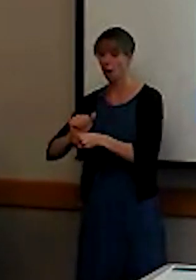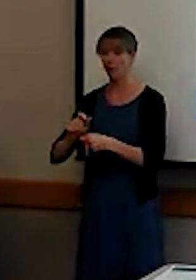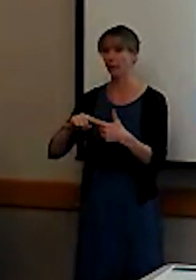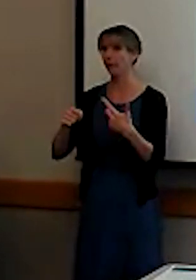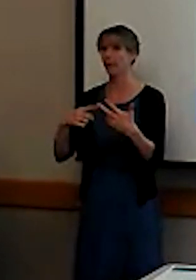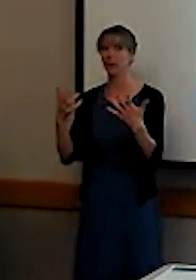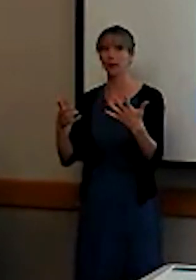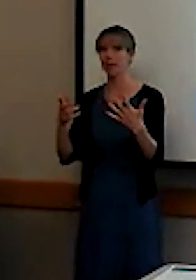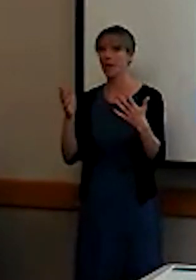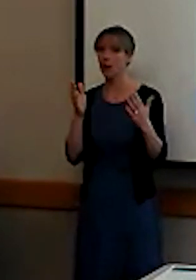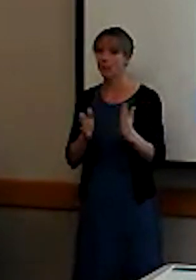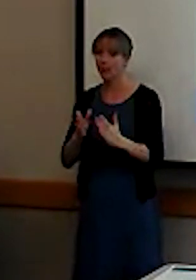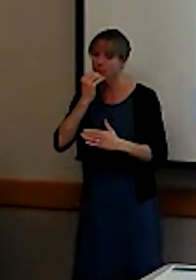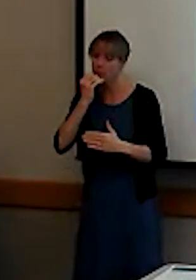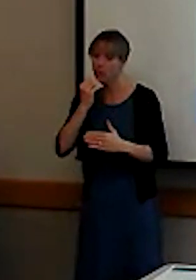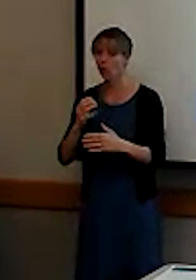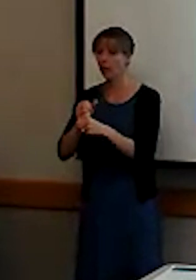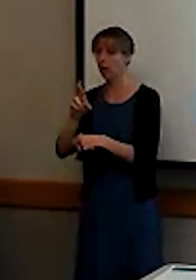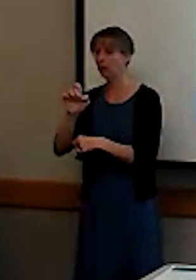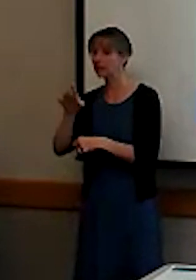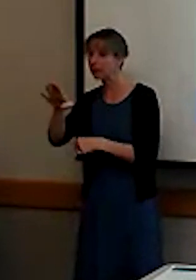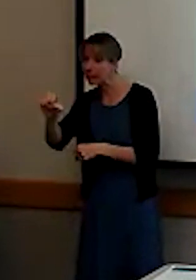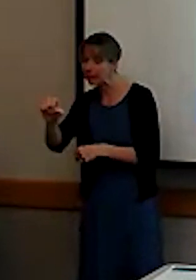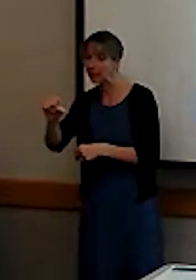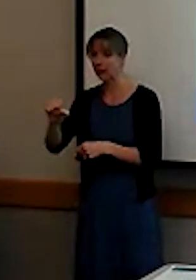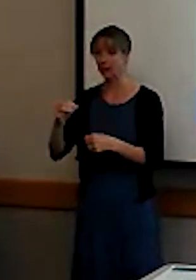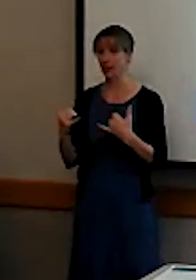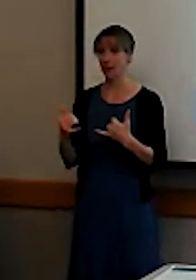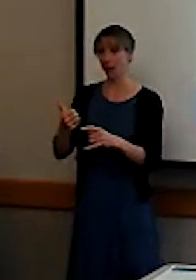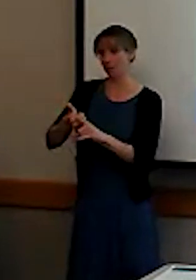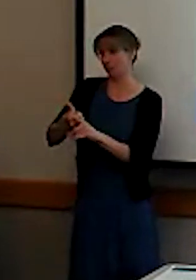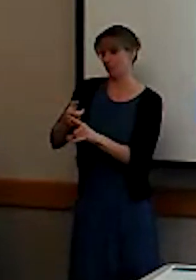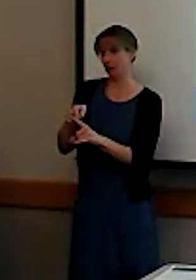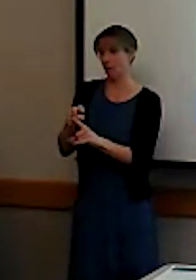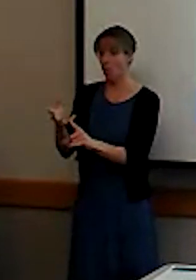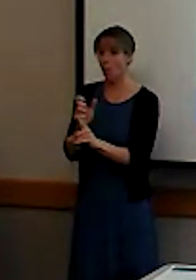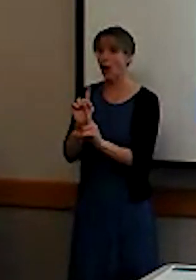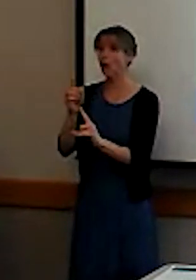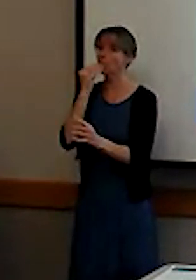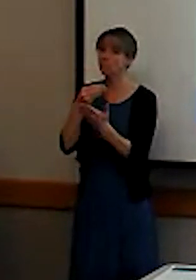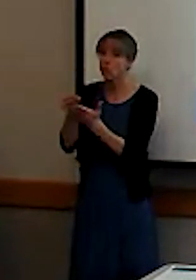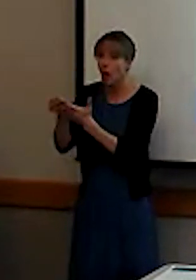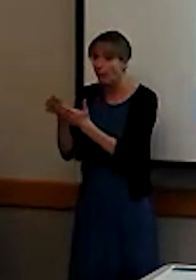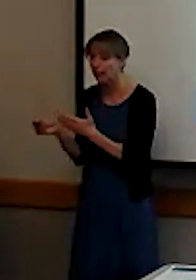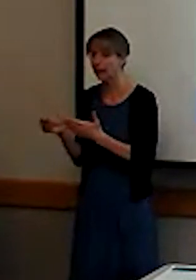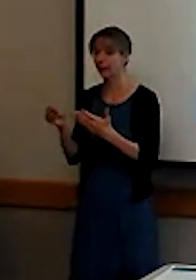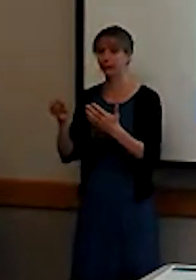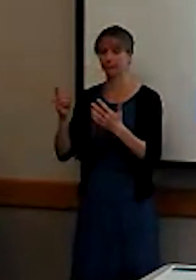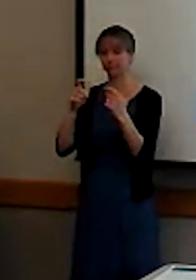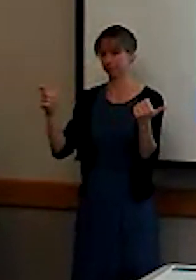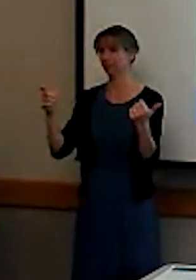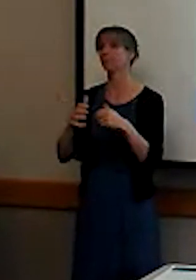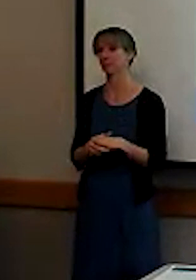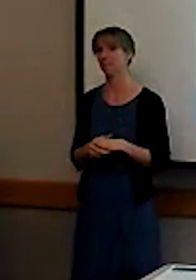they're, they're prepping, they get a recipe, and now they want to go shopping. Now they do all this stuff.